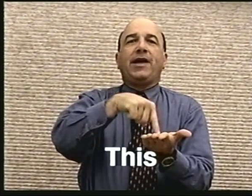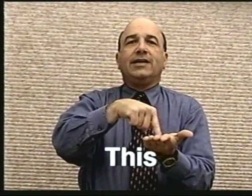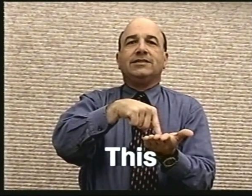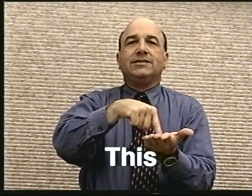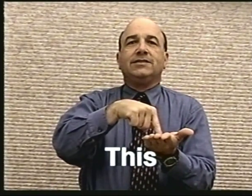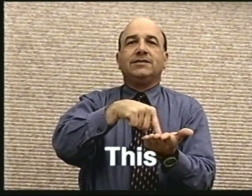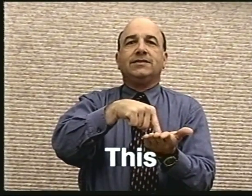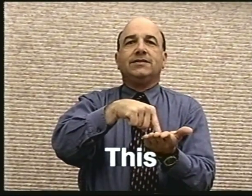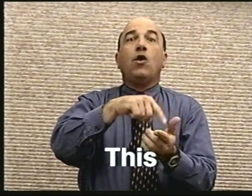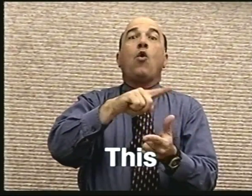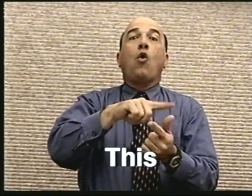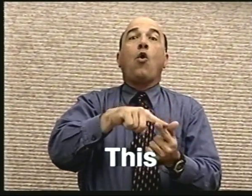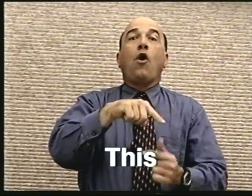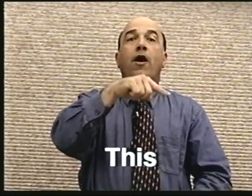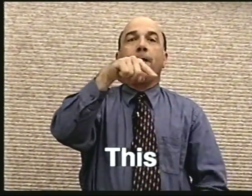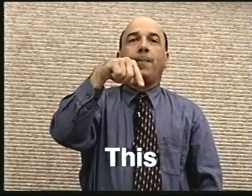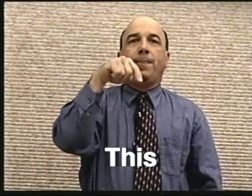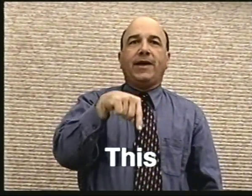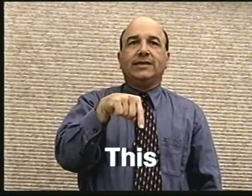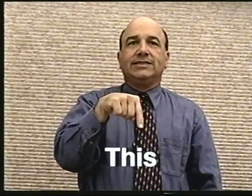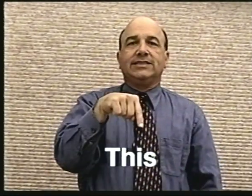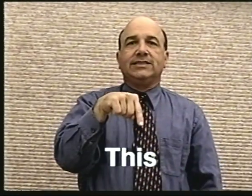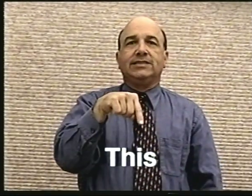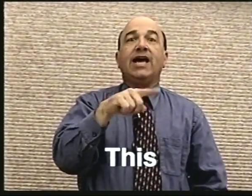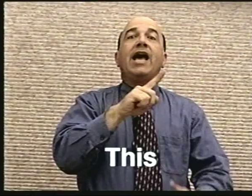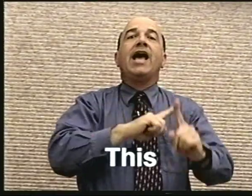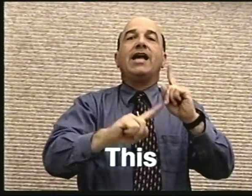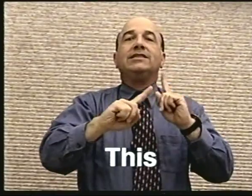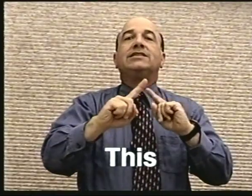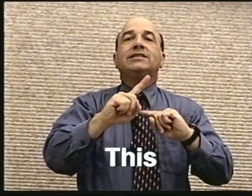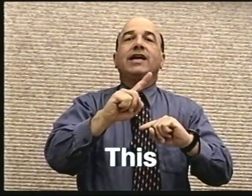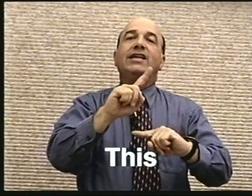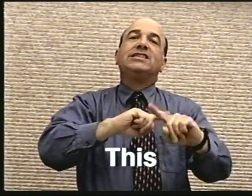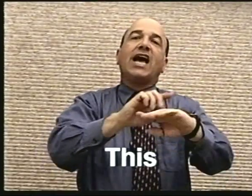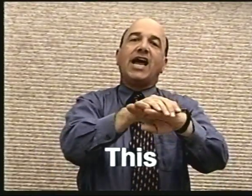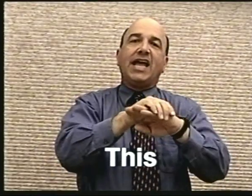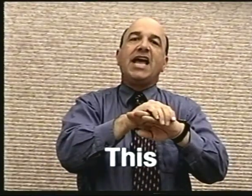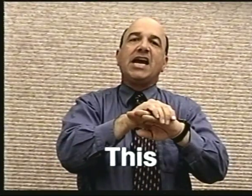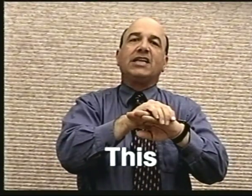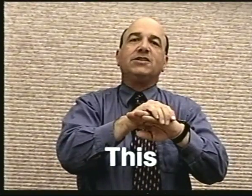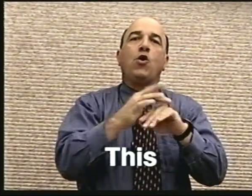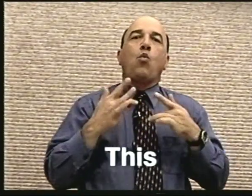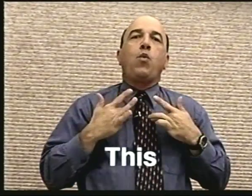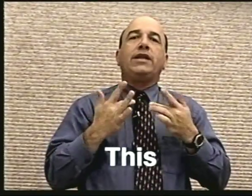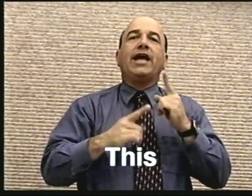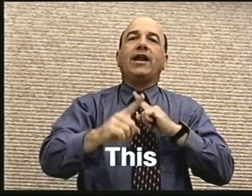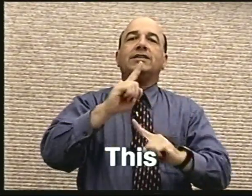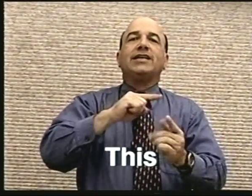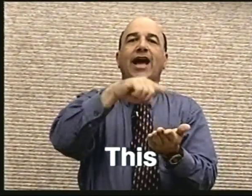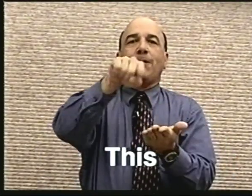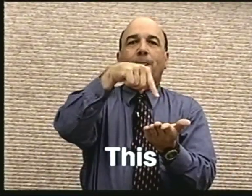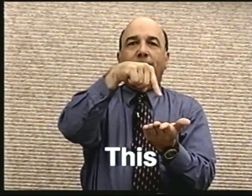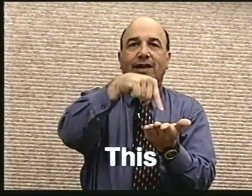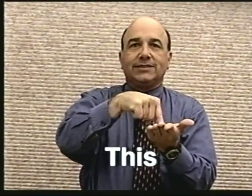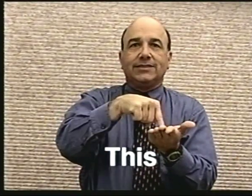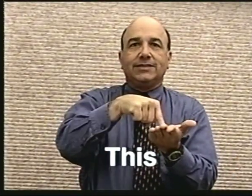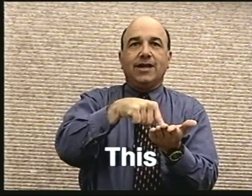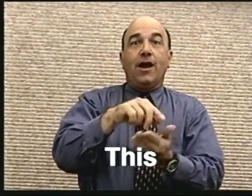Biz or biz. In sign English, we tend to sign biz.